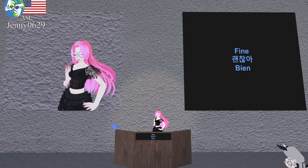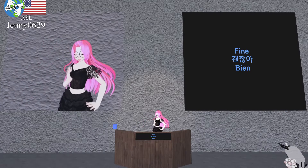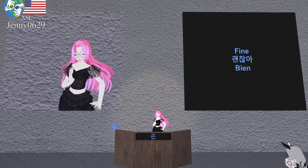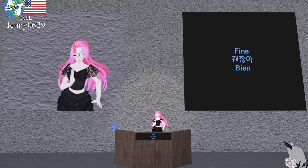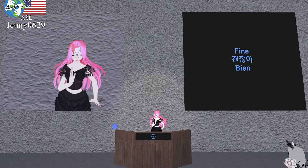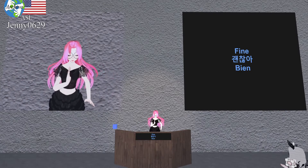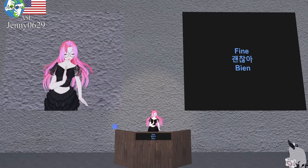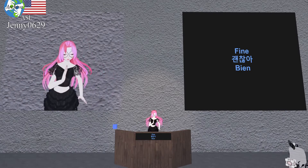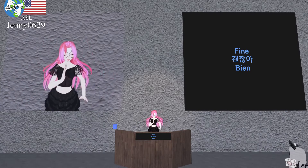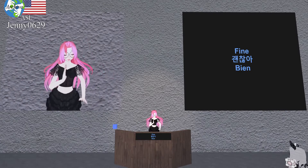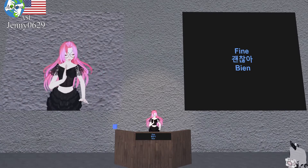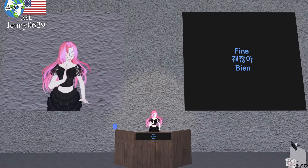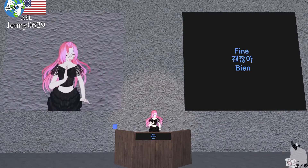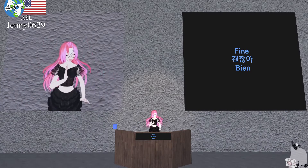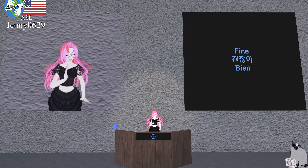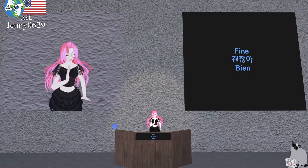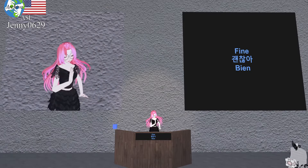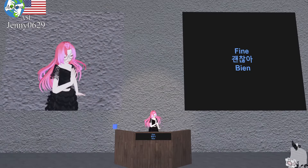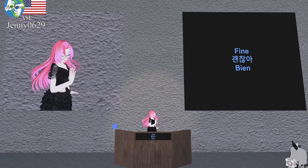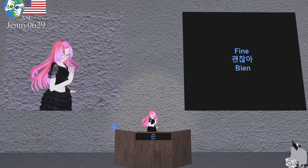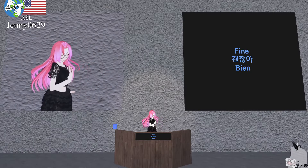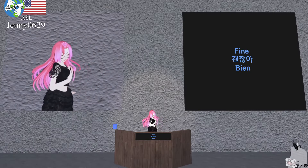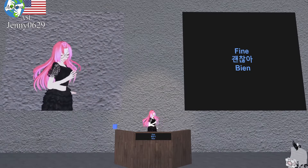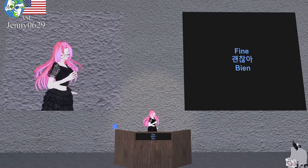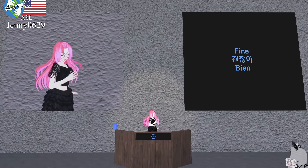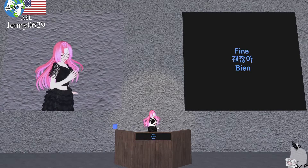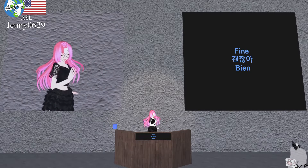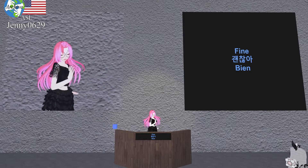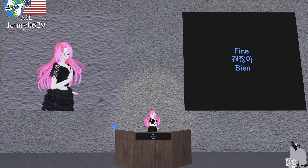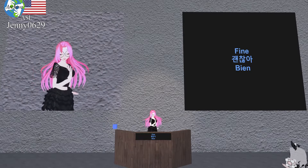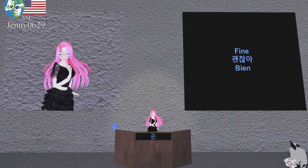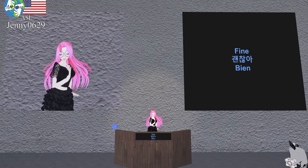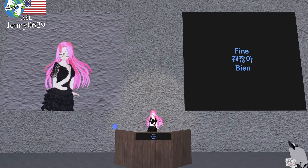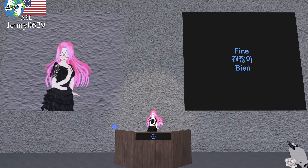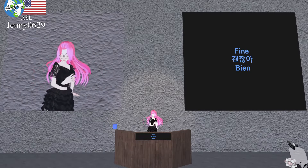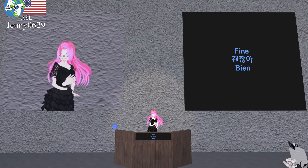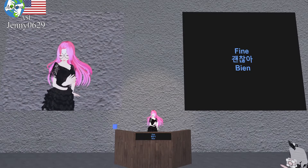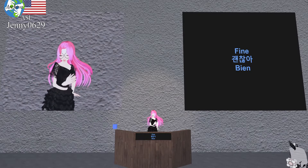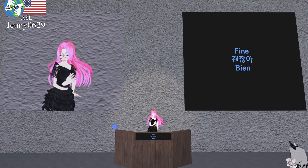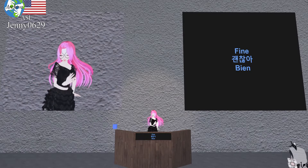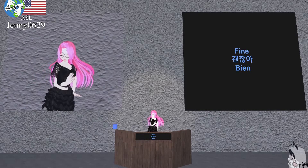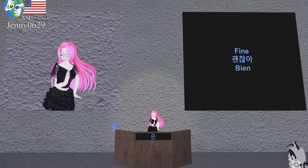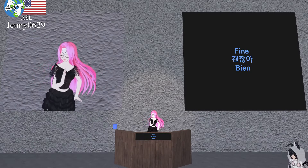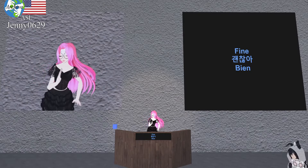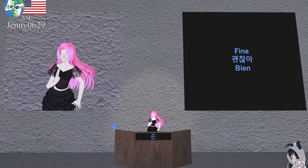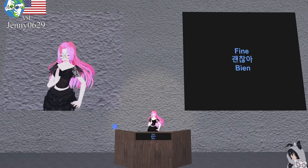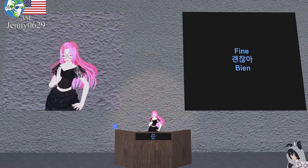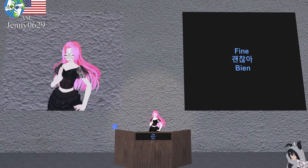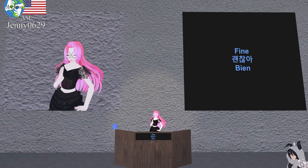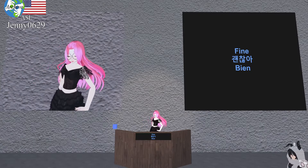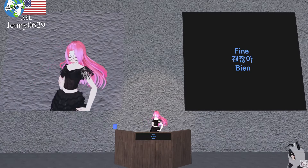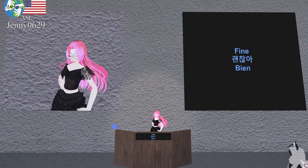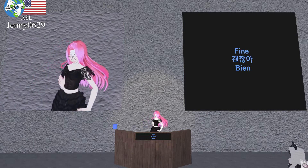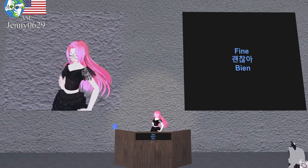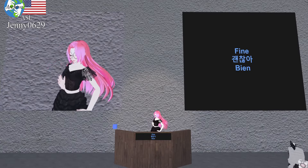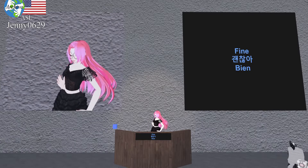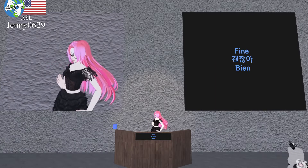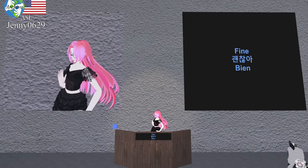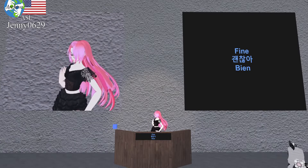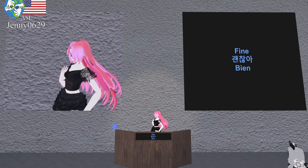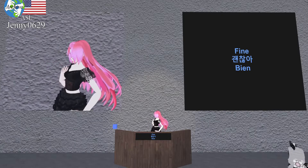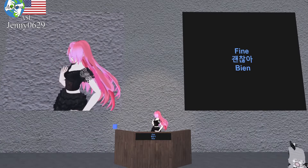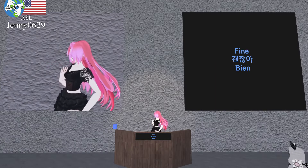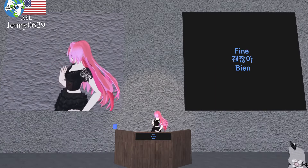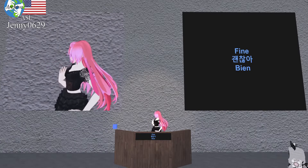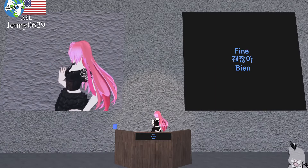what's touching your chest. So it's either just stationary, or you might see it like this. Fine. Fine.